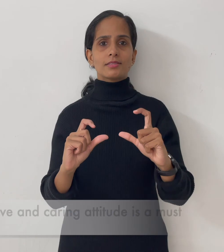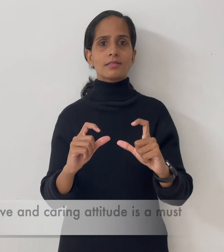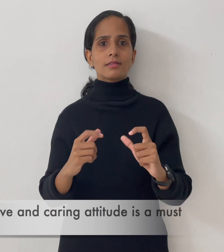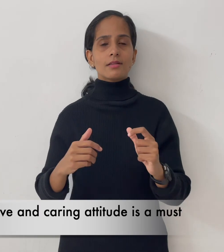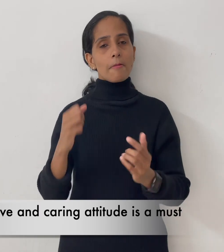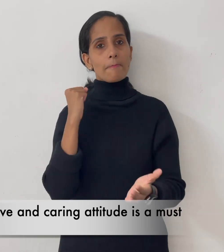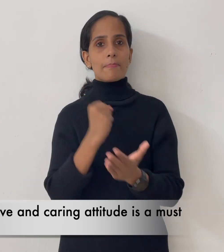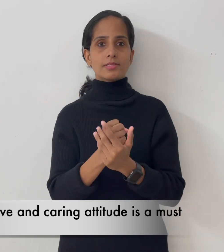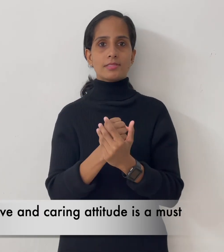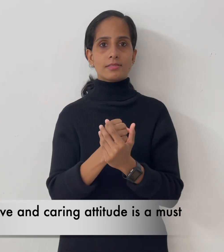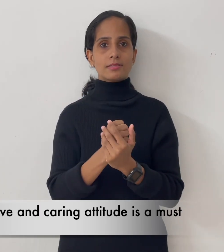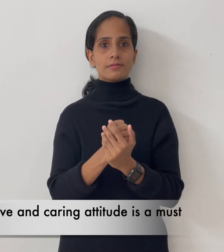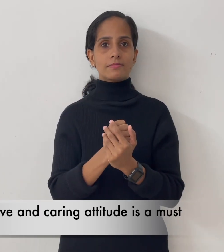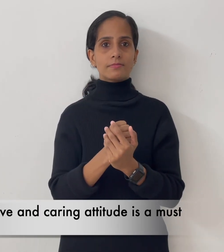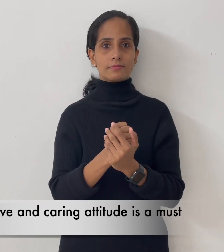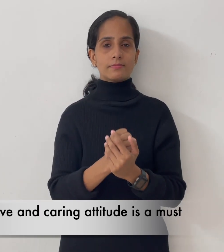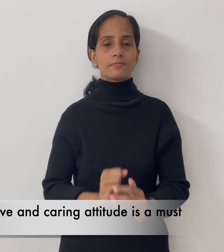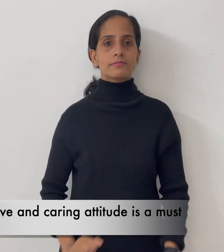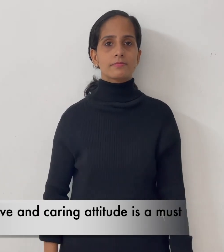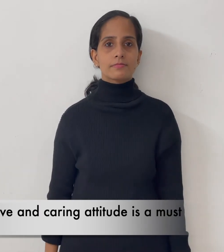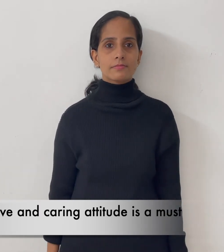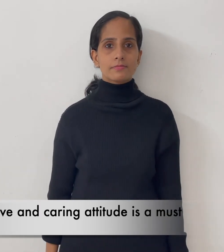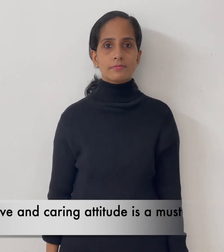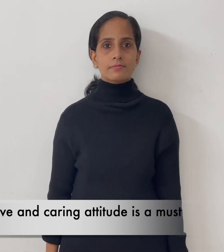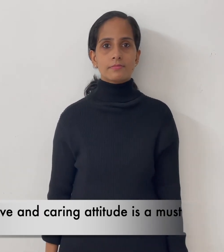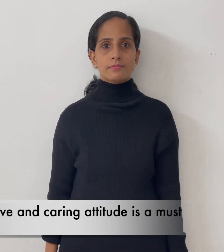supportive and caring attitude is a must.